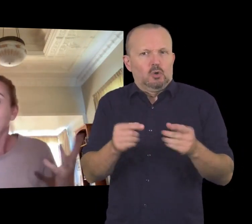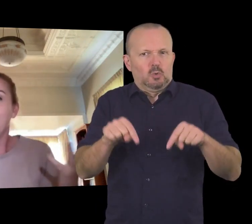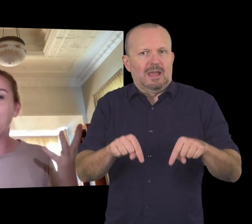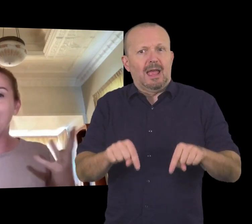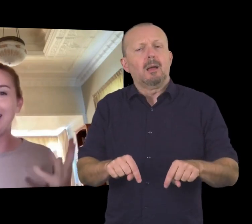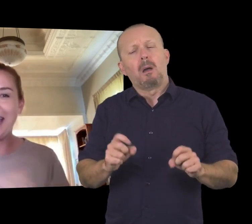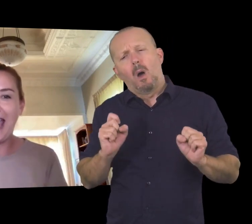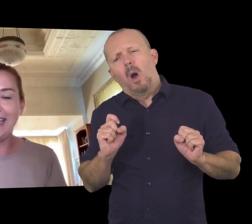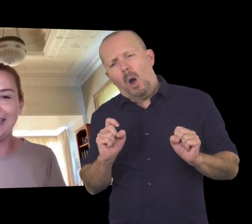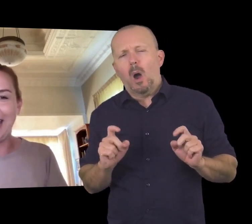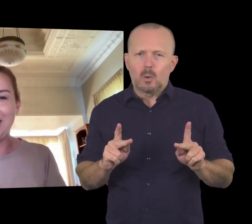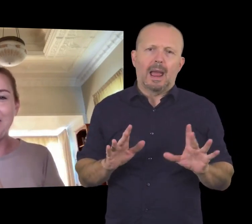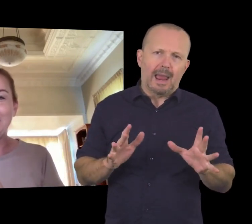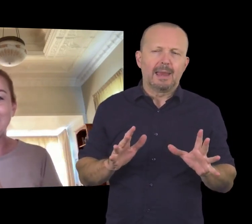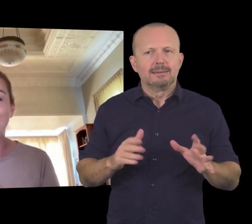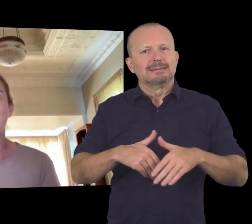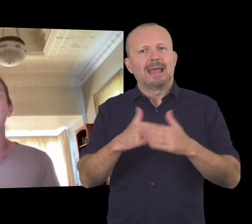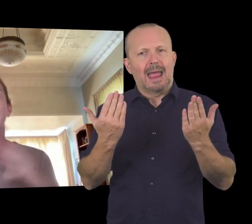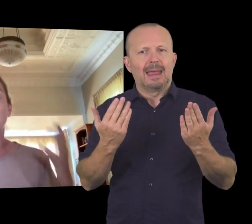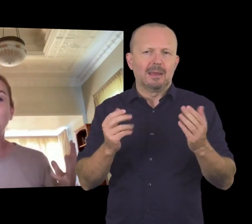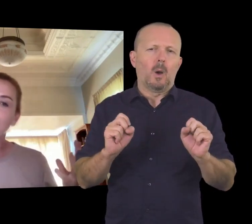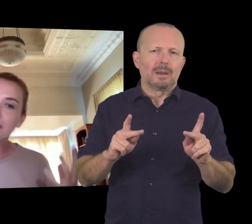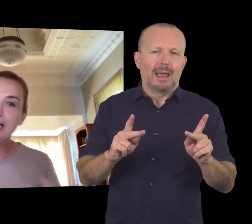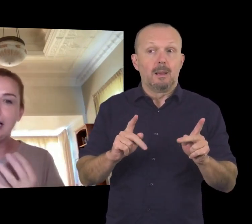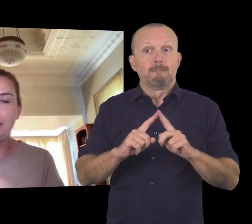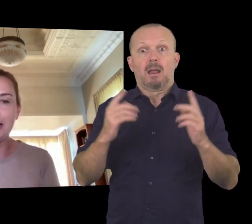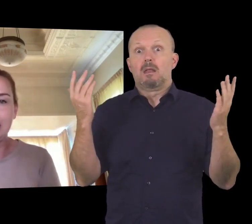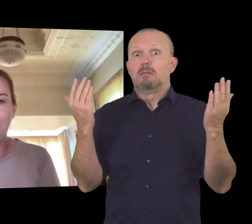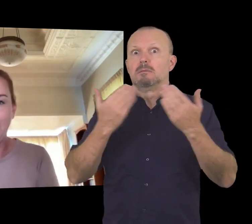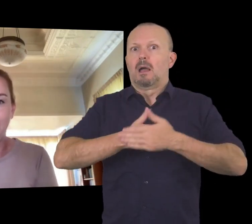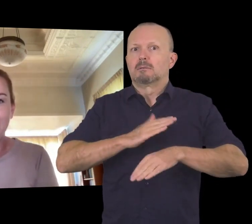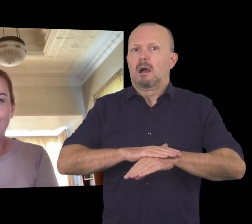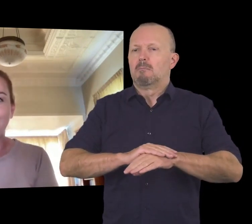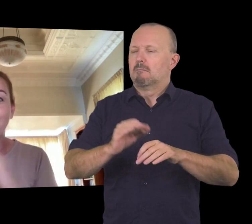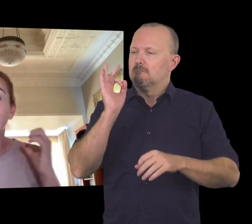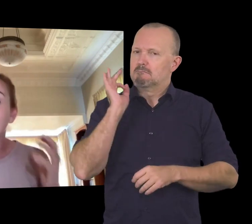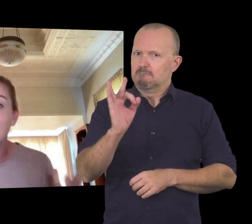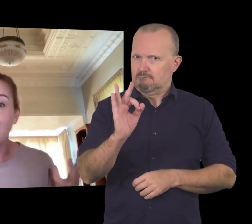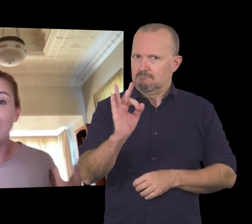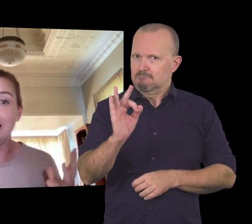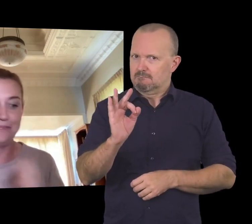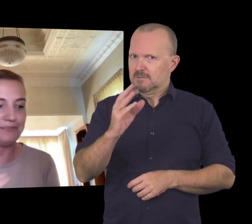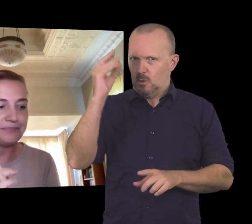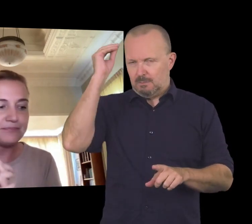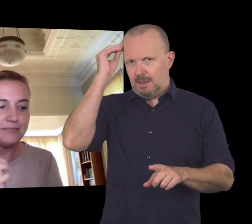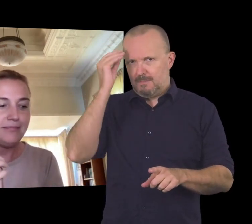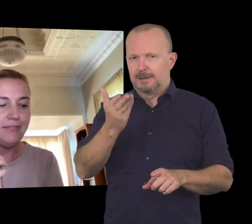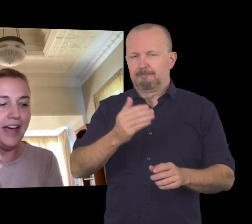work as well as they can in the middle of the day, but do work really amazingly well if it's night.